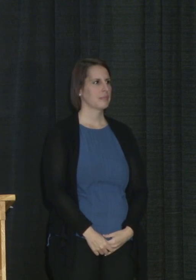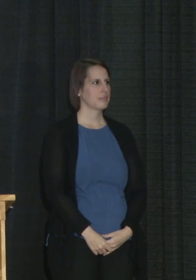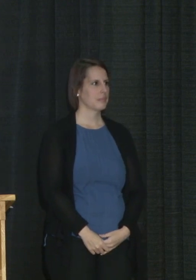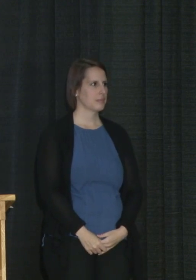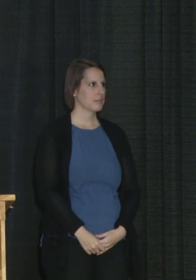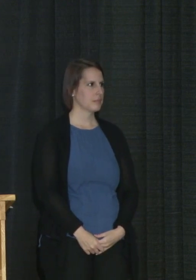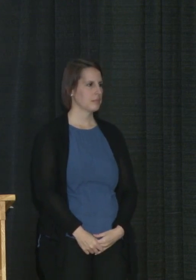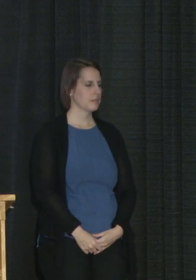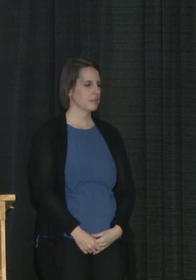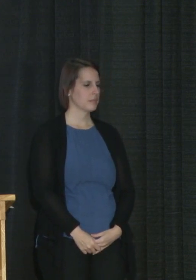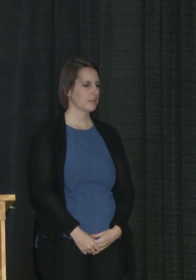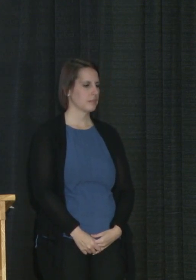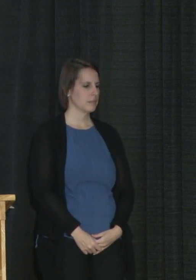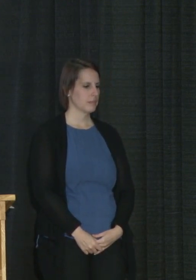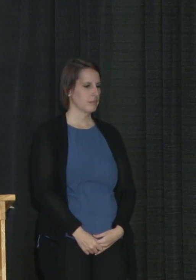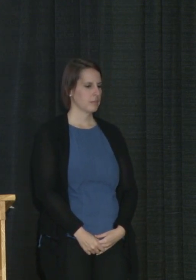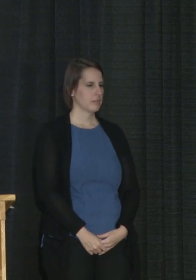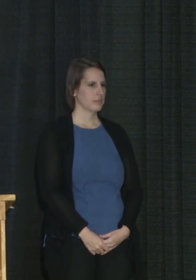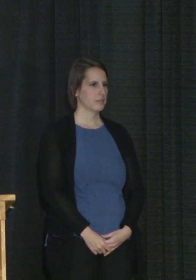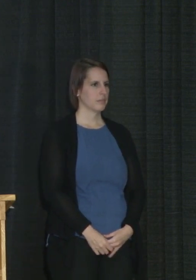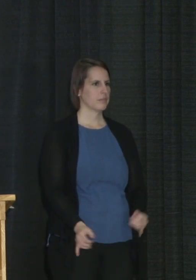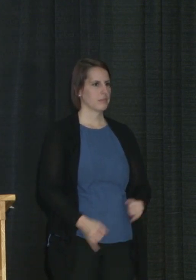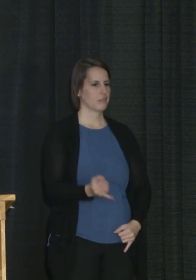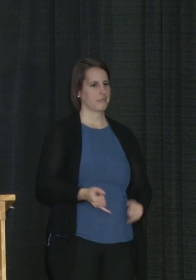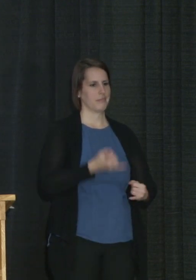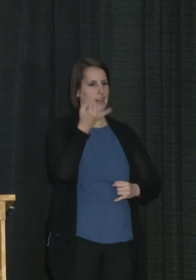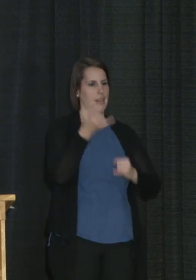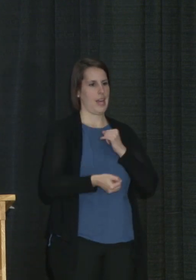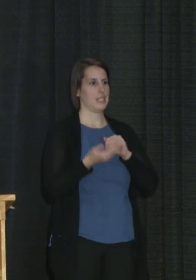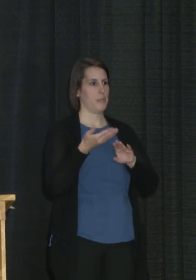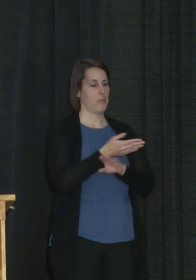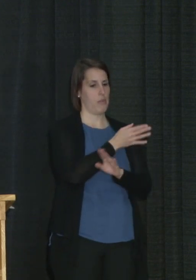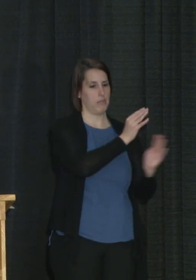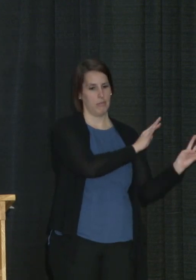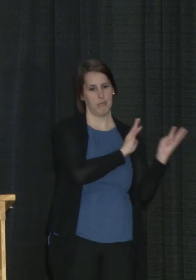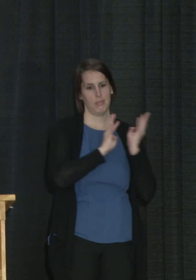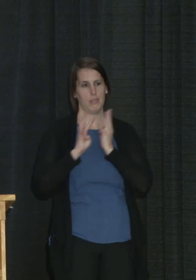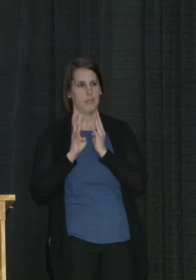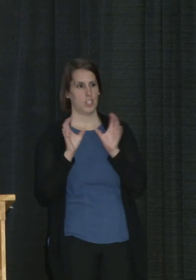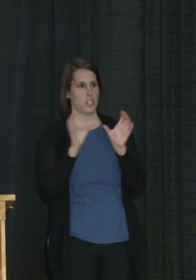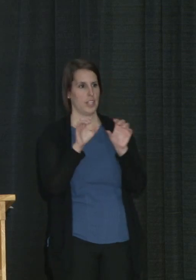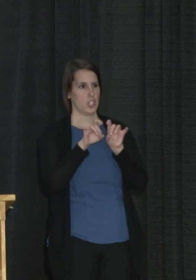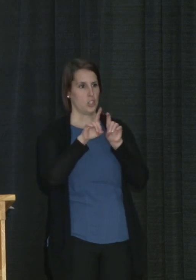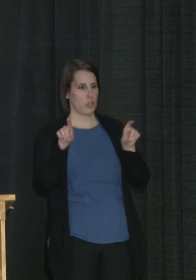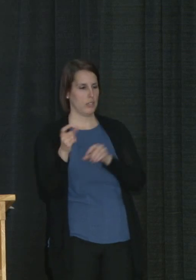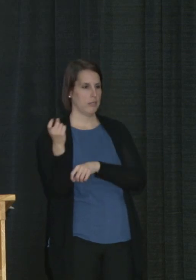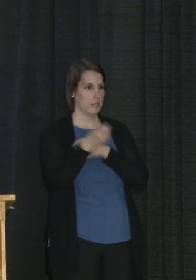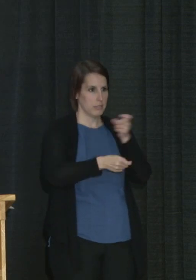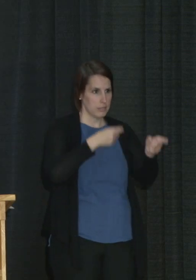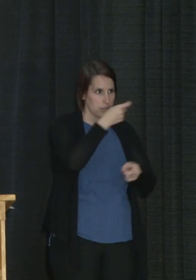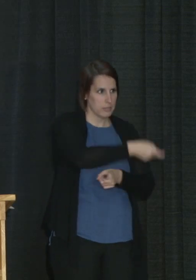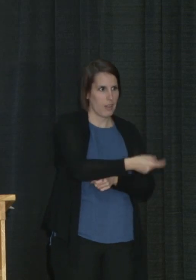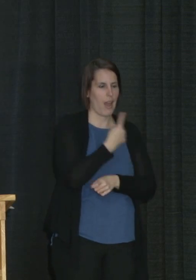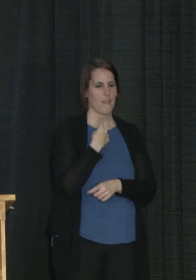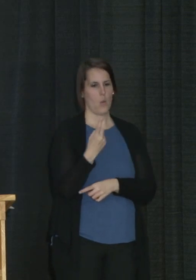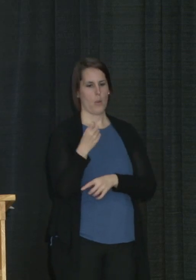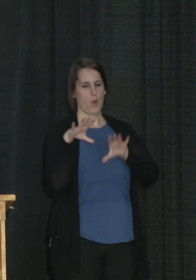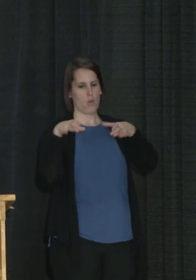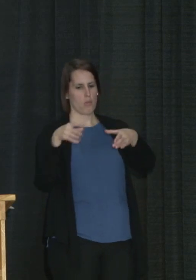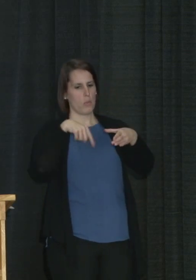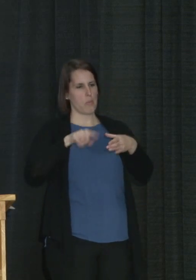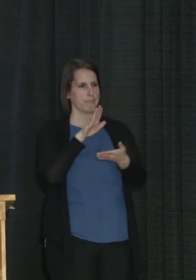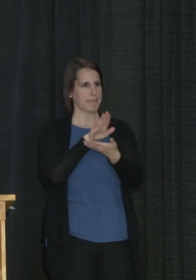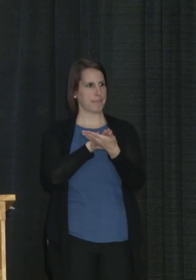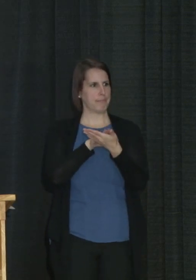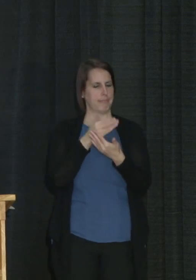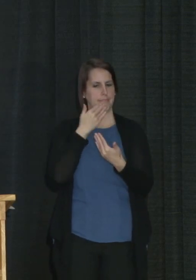And finally, just before we presenting your hard-earned credentials, I want to acknowledge another important group of individuals joining